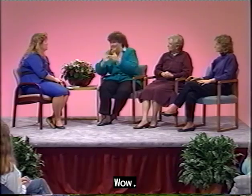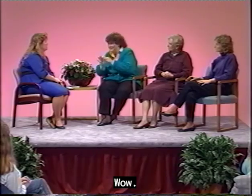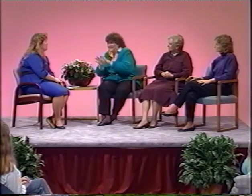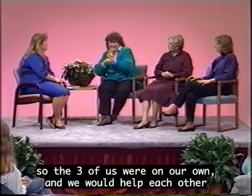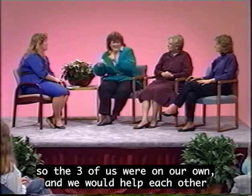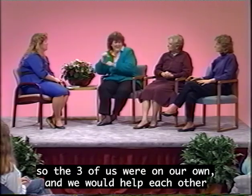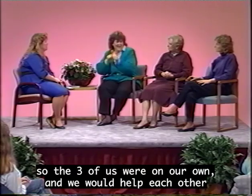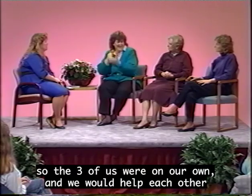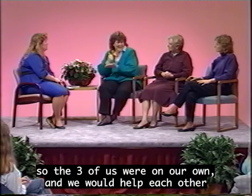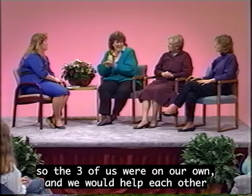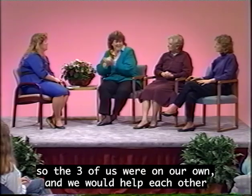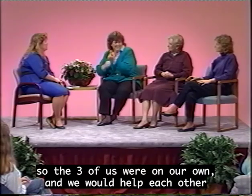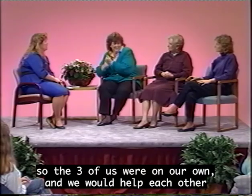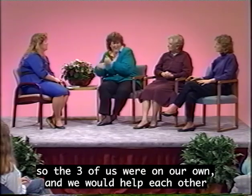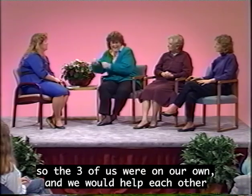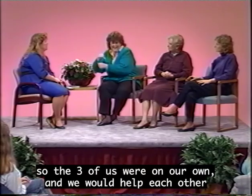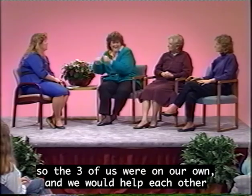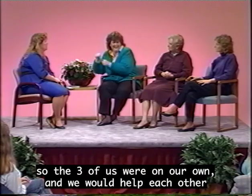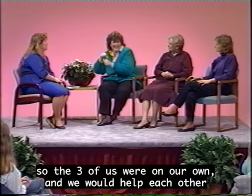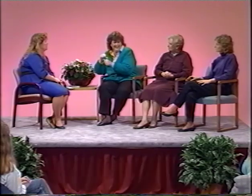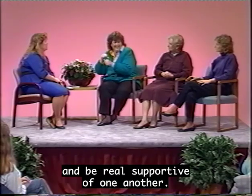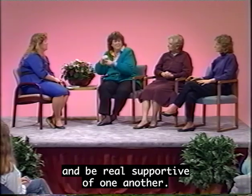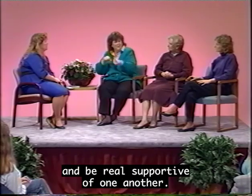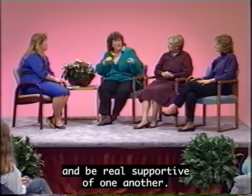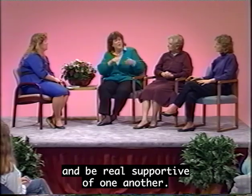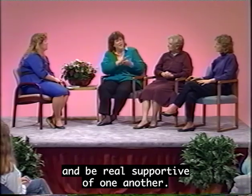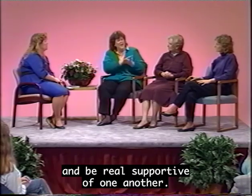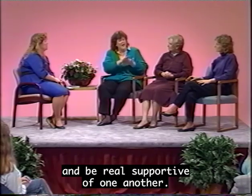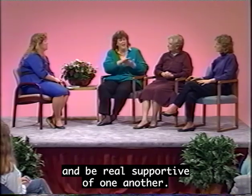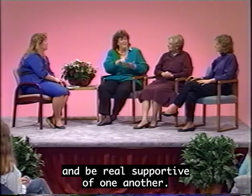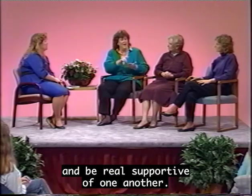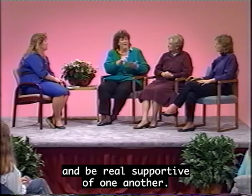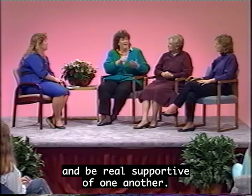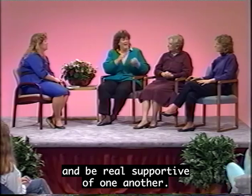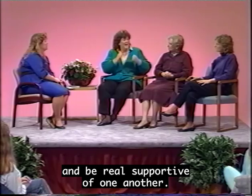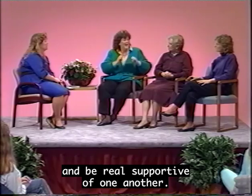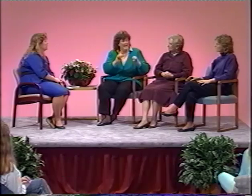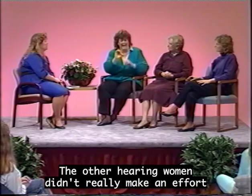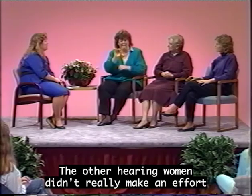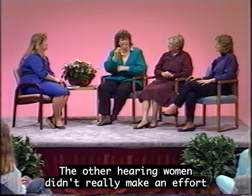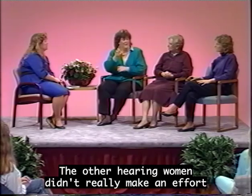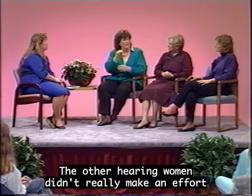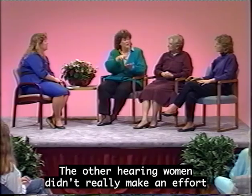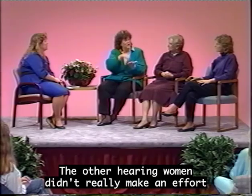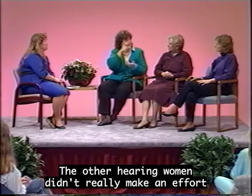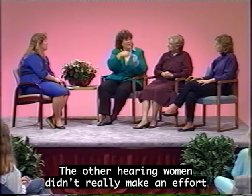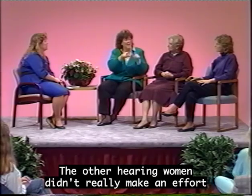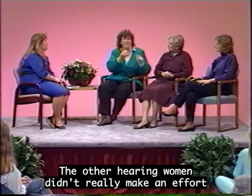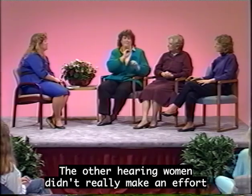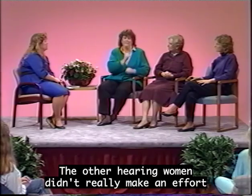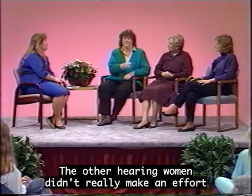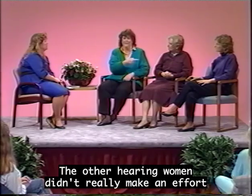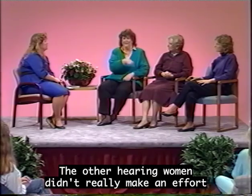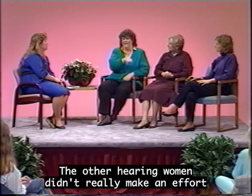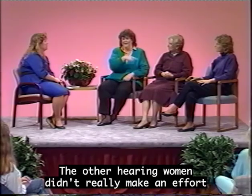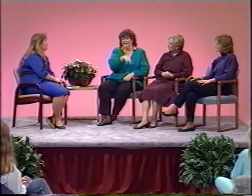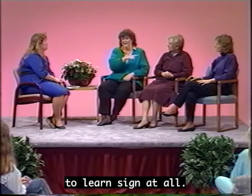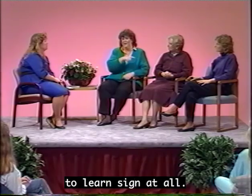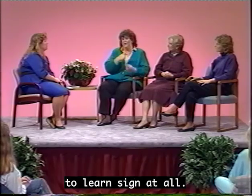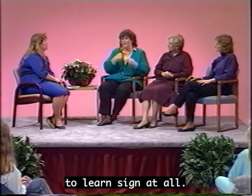us were on our own, and we would help each other and be real supportive of one another. The other hearing women didn't really make an effort to